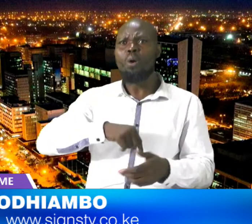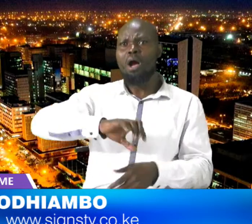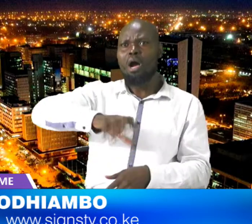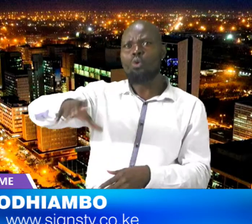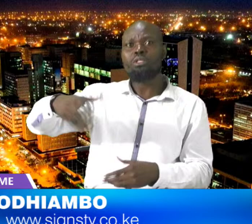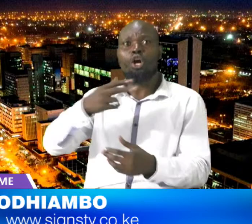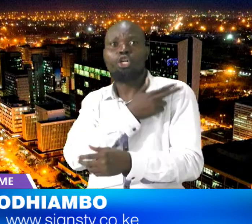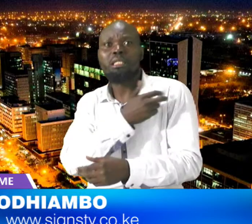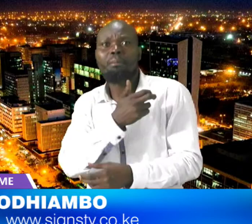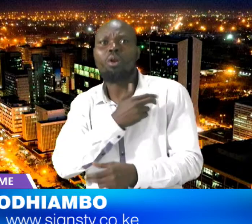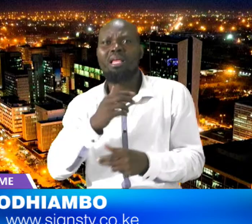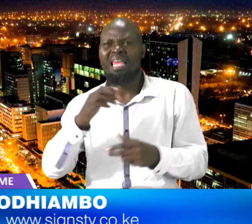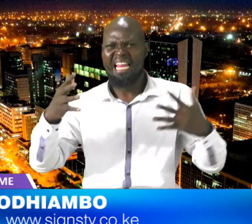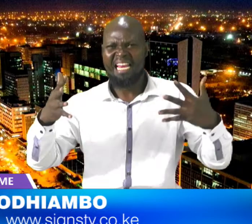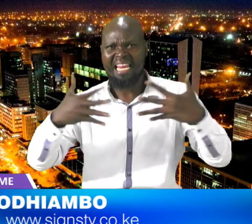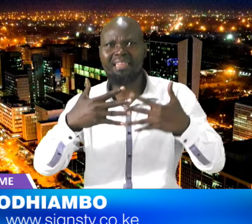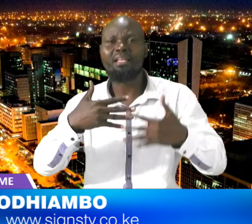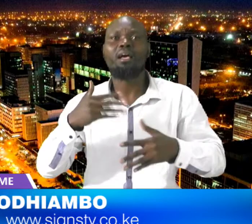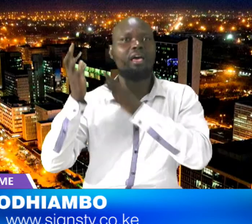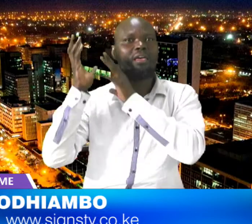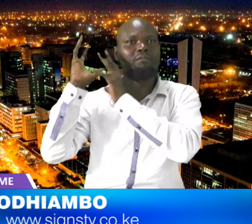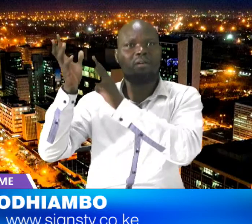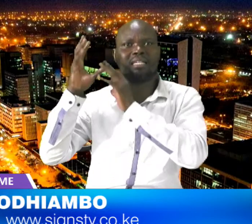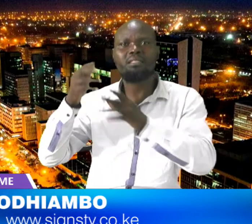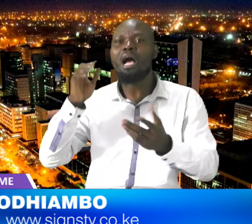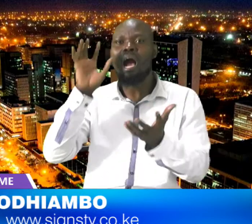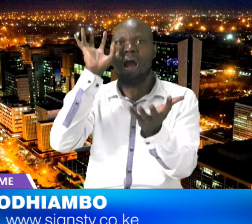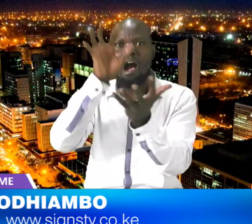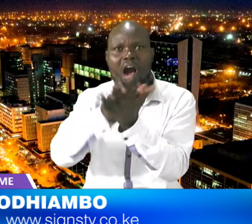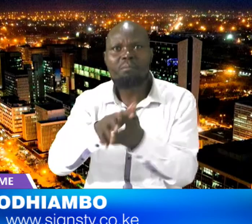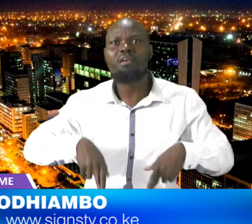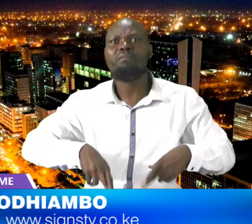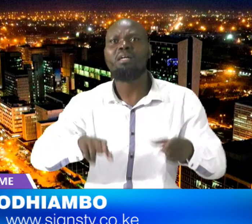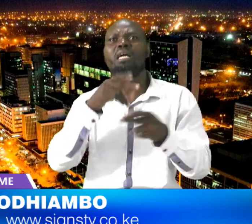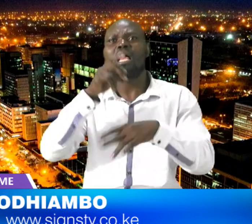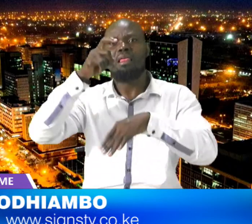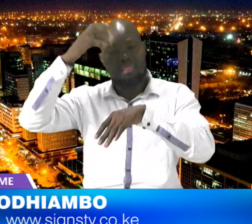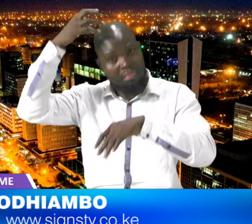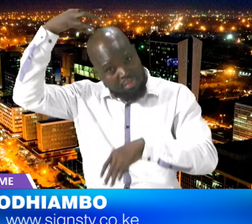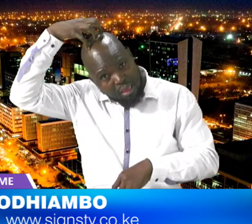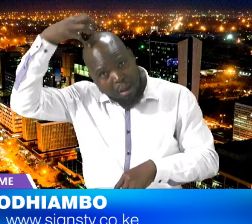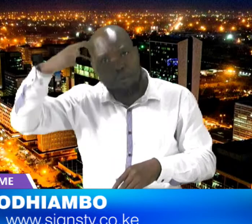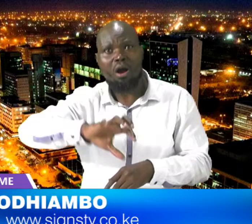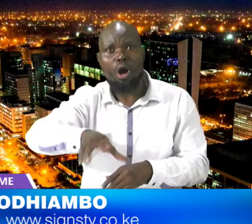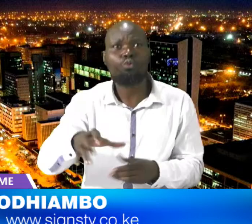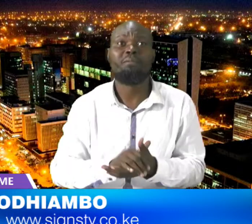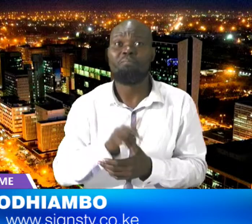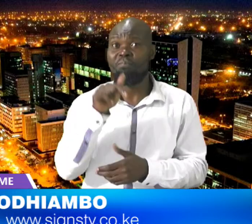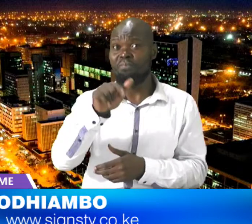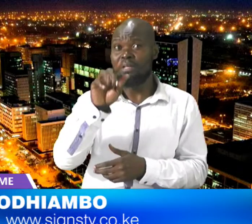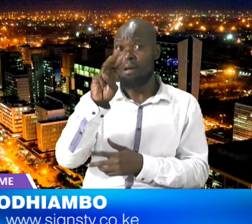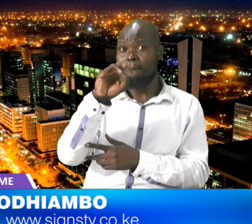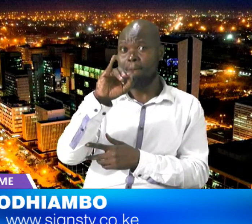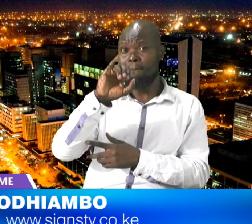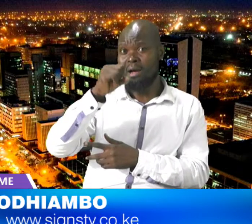Malindi Sub-County Hospital to cater for Kilifi, Tana River and Lamu